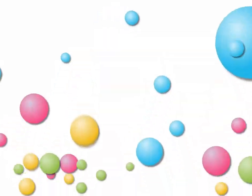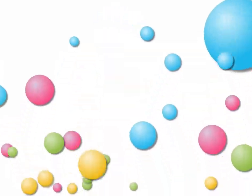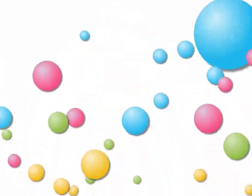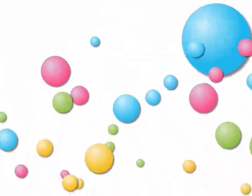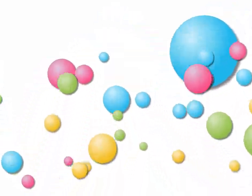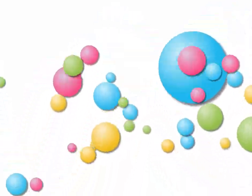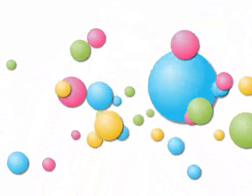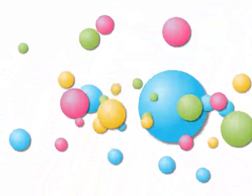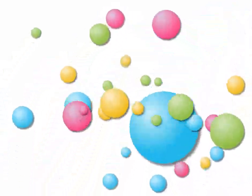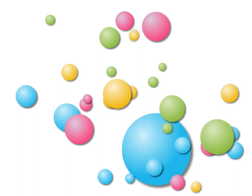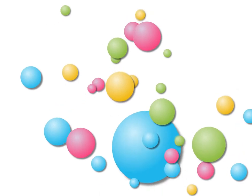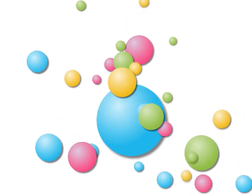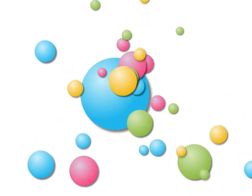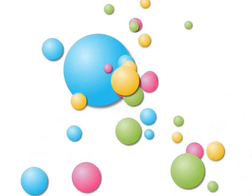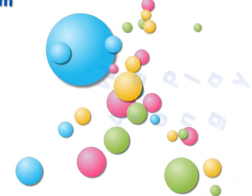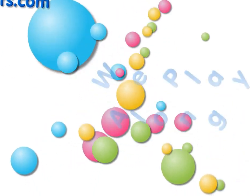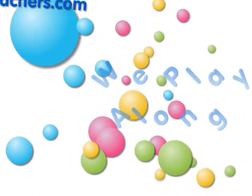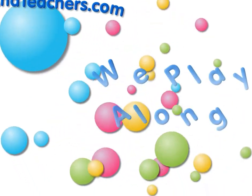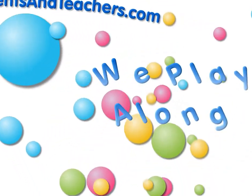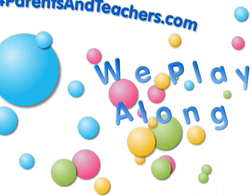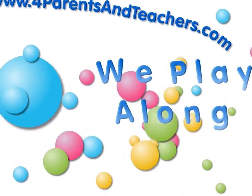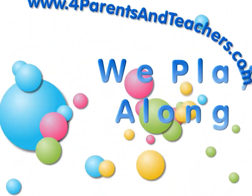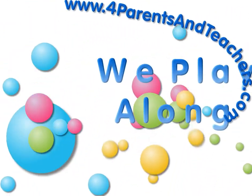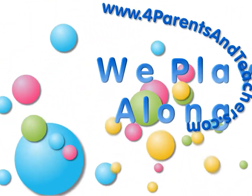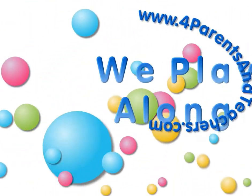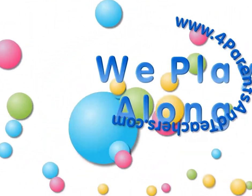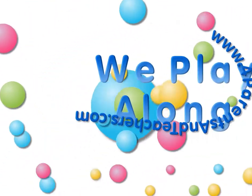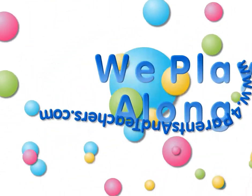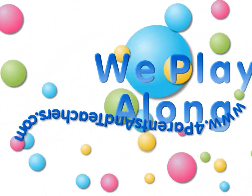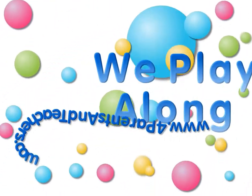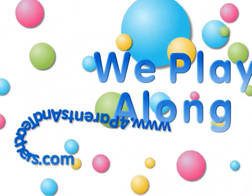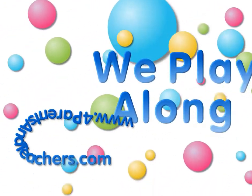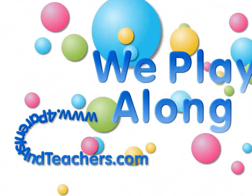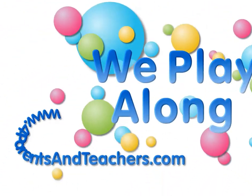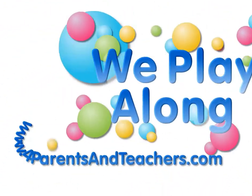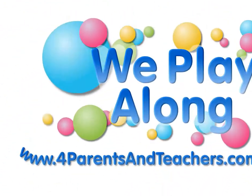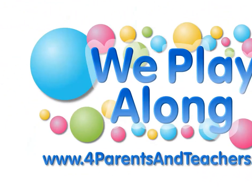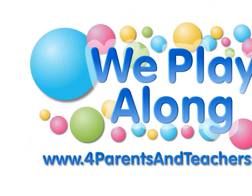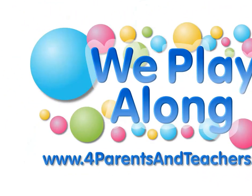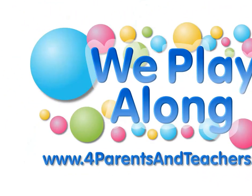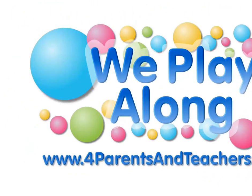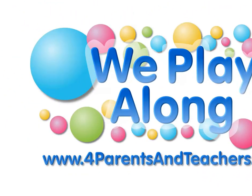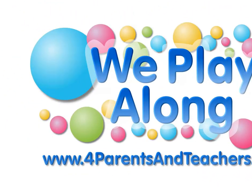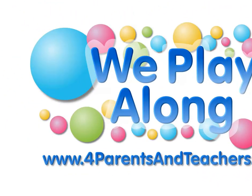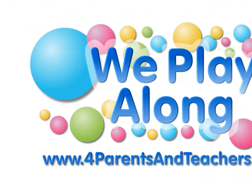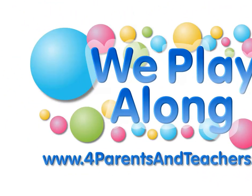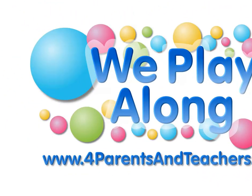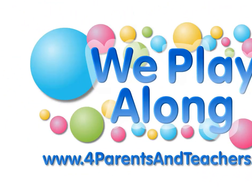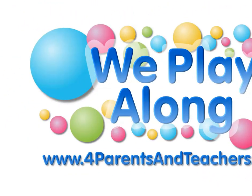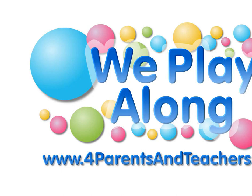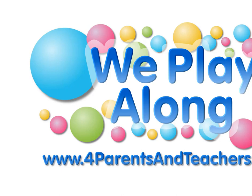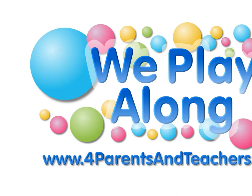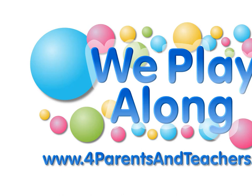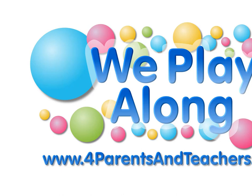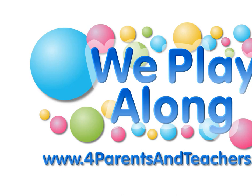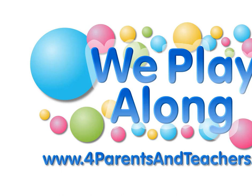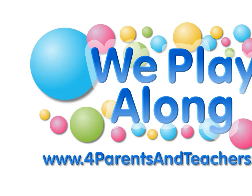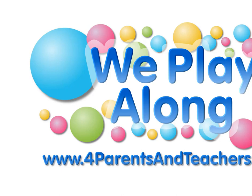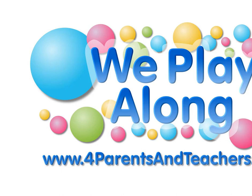along. Come on and play along. We play along. Come on and play along. We play along. And